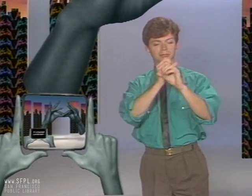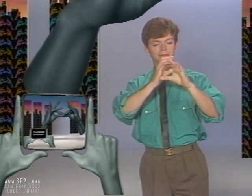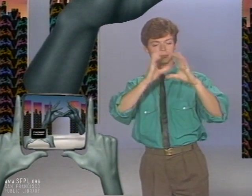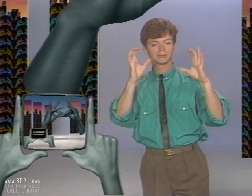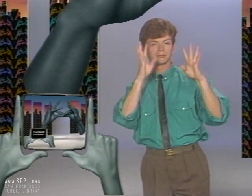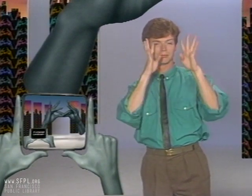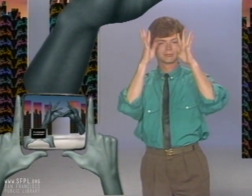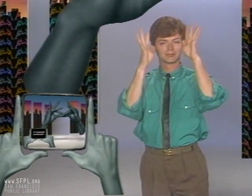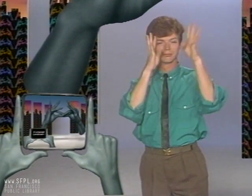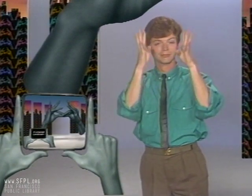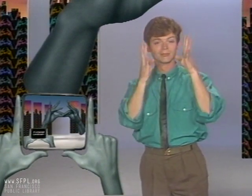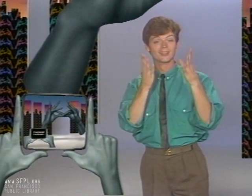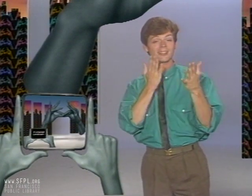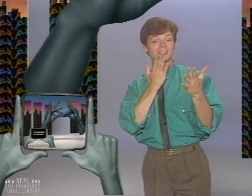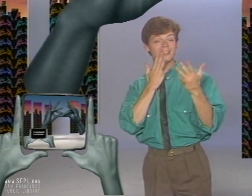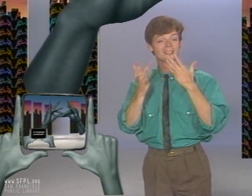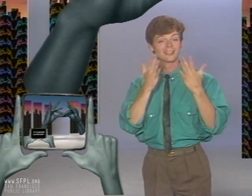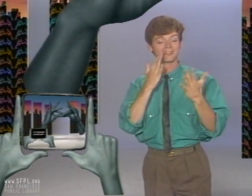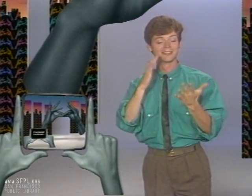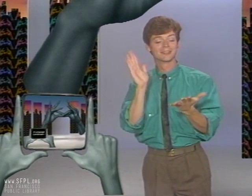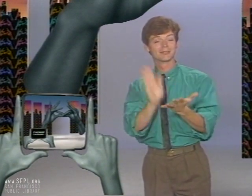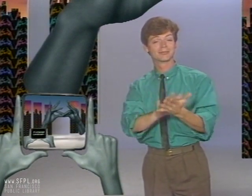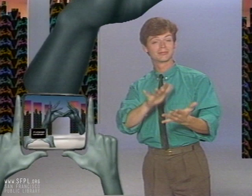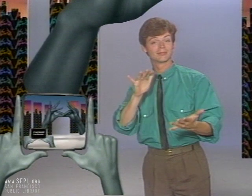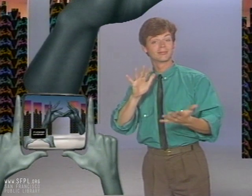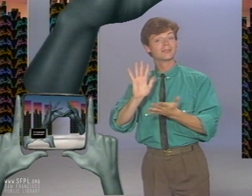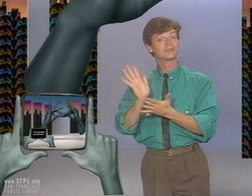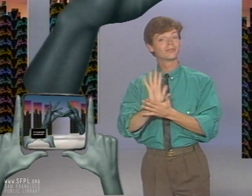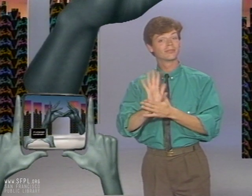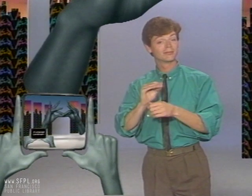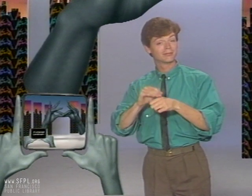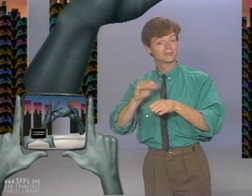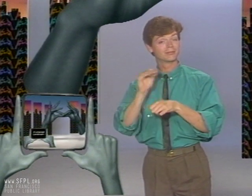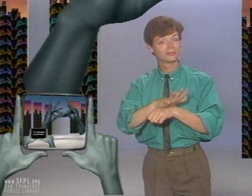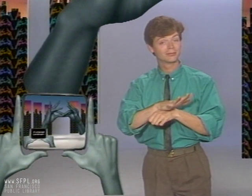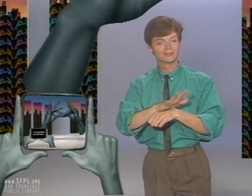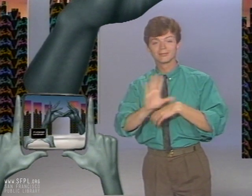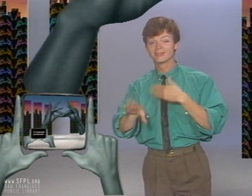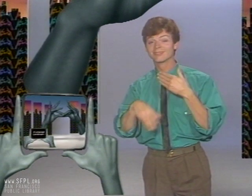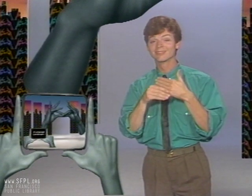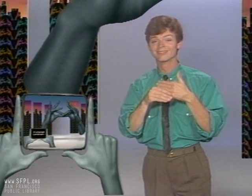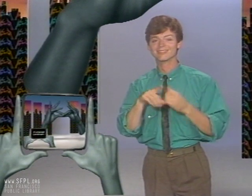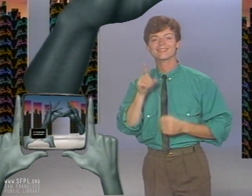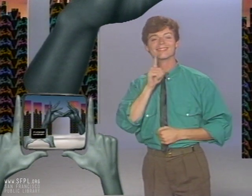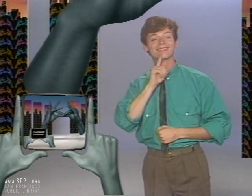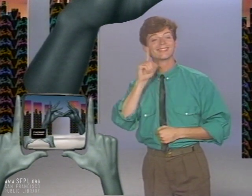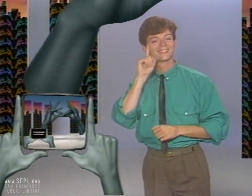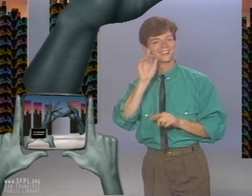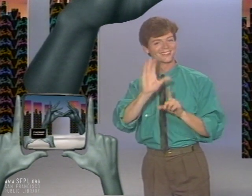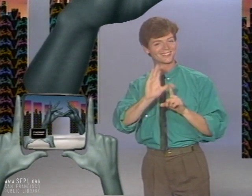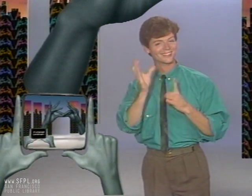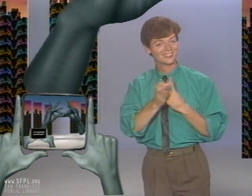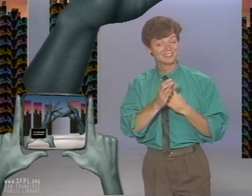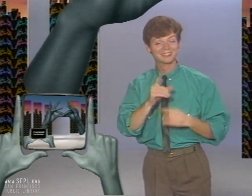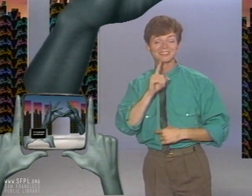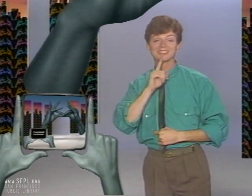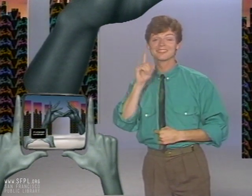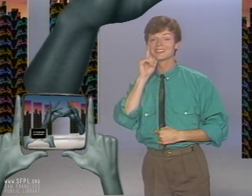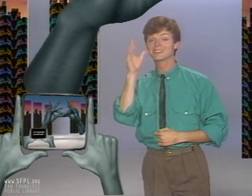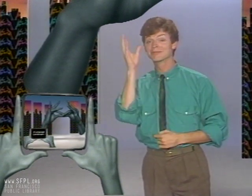people, by virtue of their language, are a genuine cultural group. As a result, these deaf artists have developed new